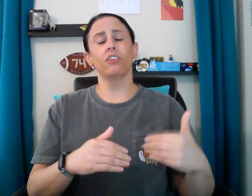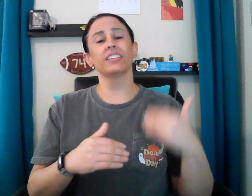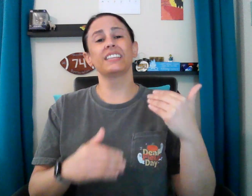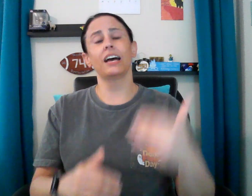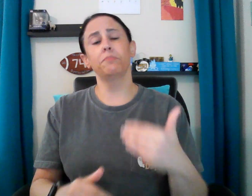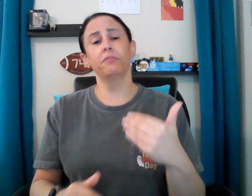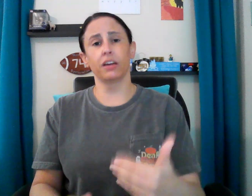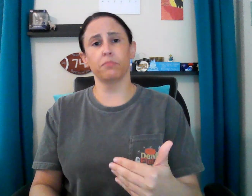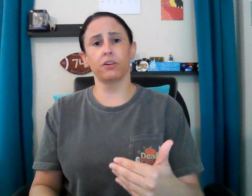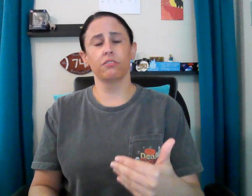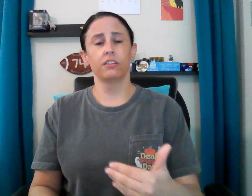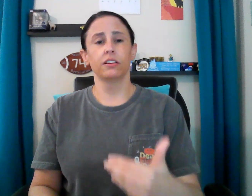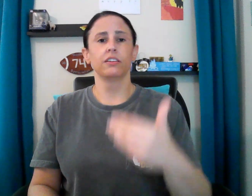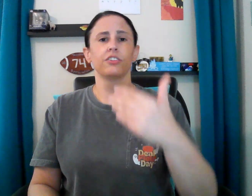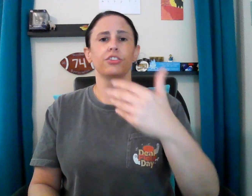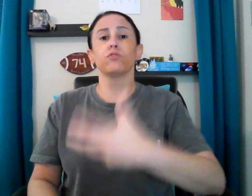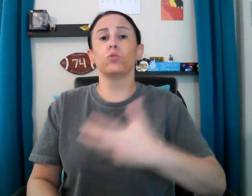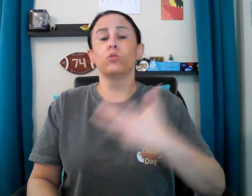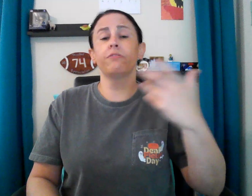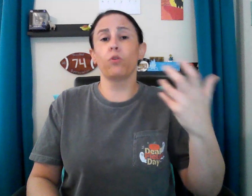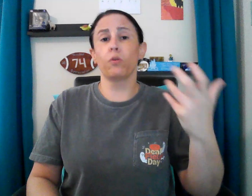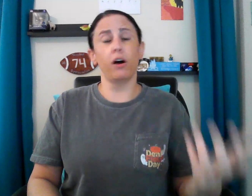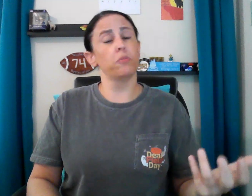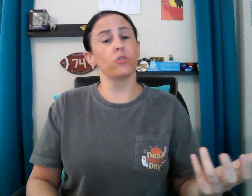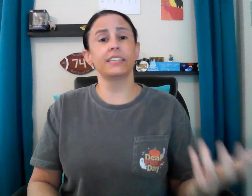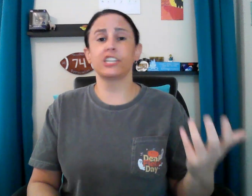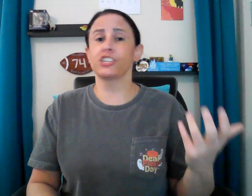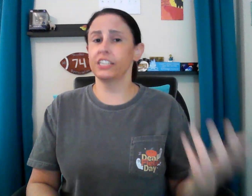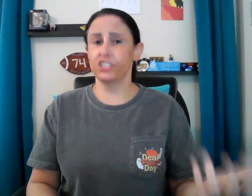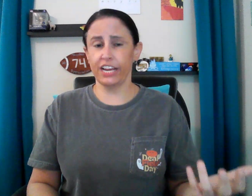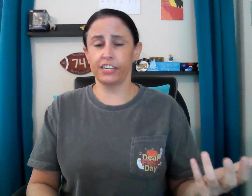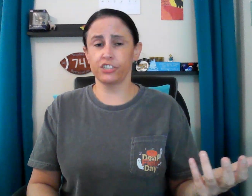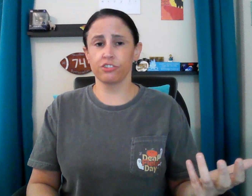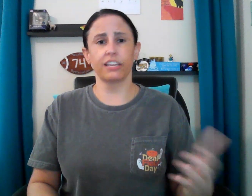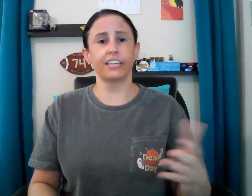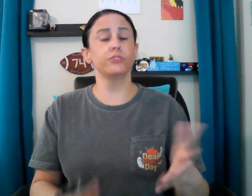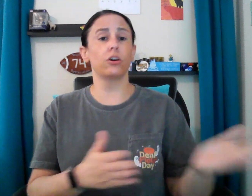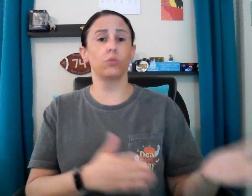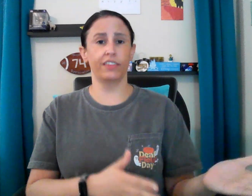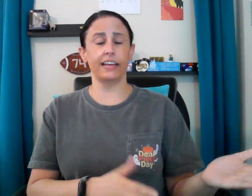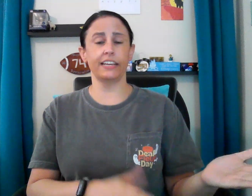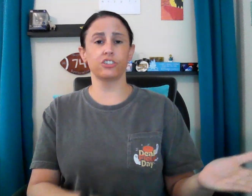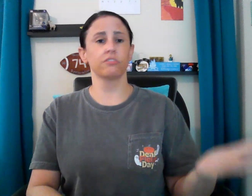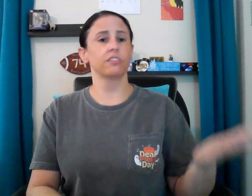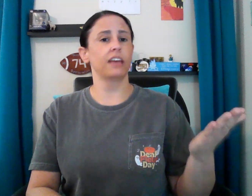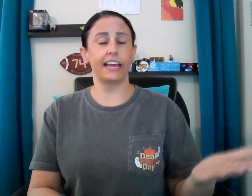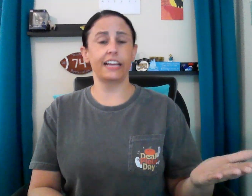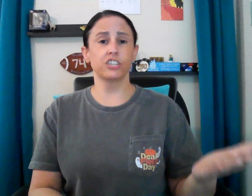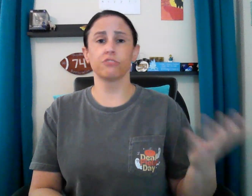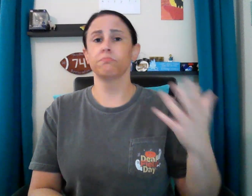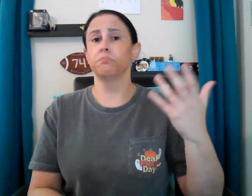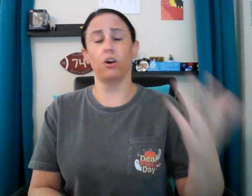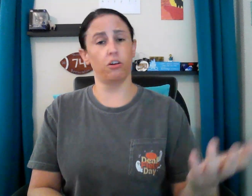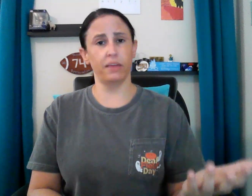the type of number, the rule for palm orientation can change, like you saw with age. Age, palm